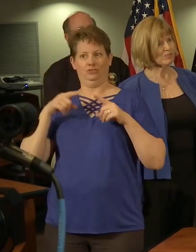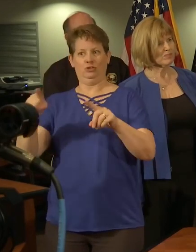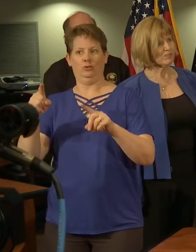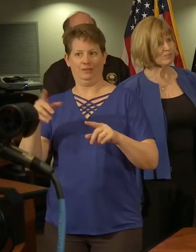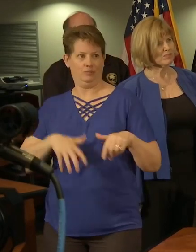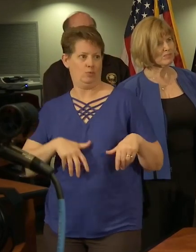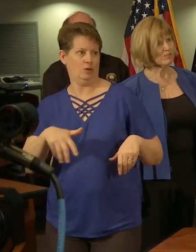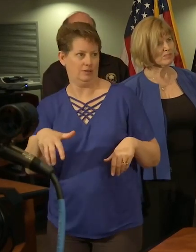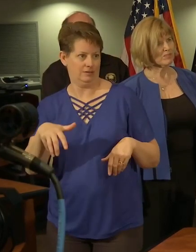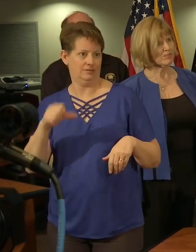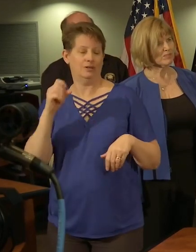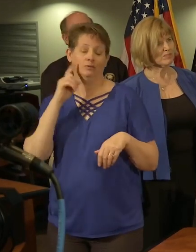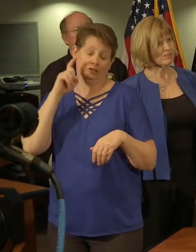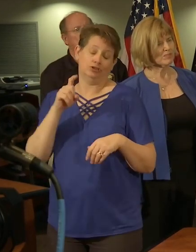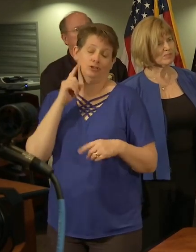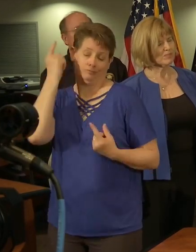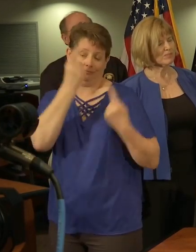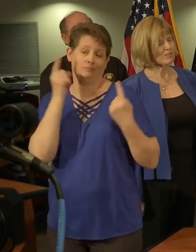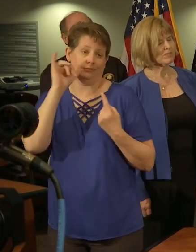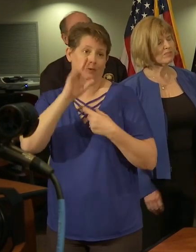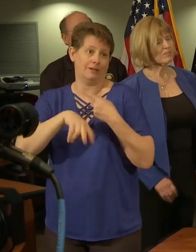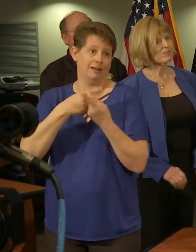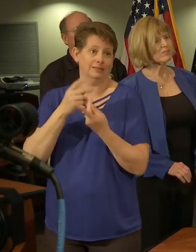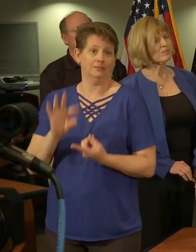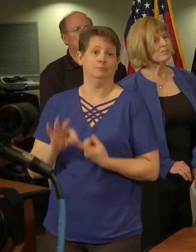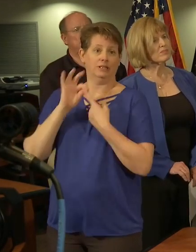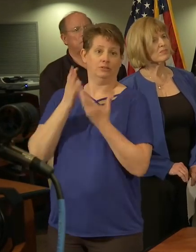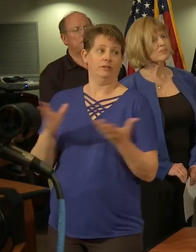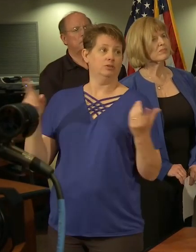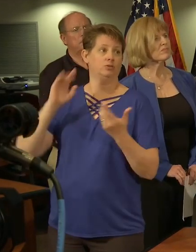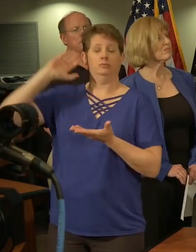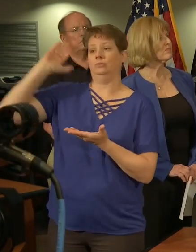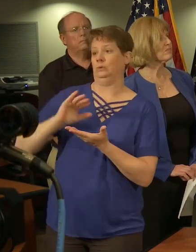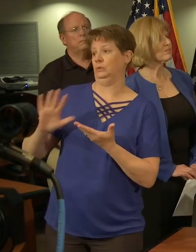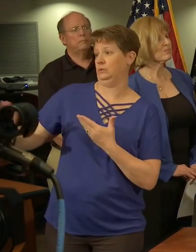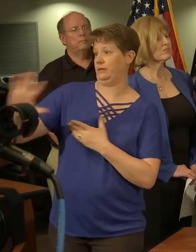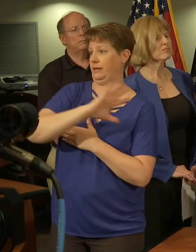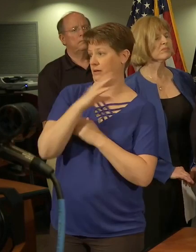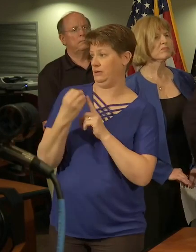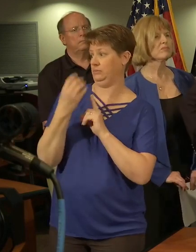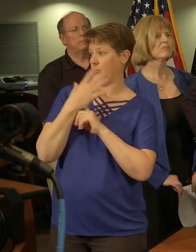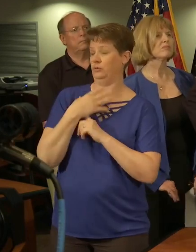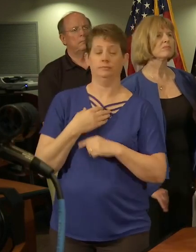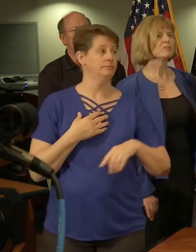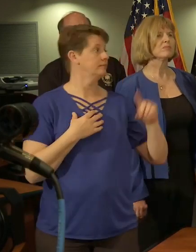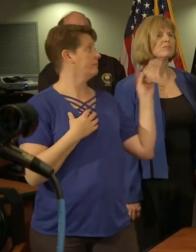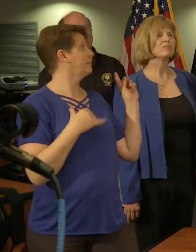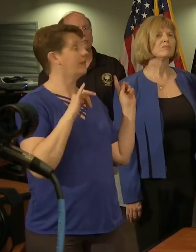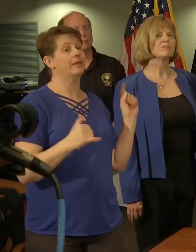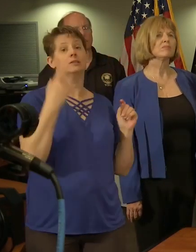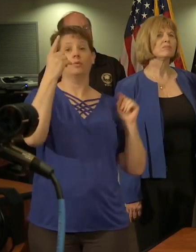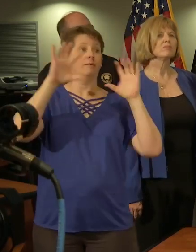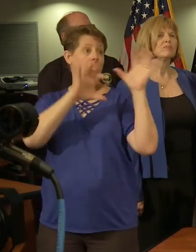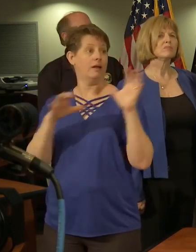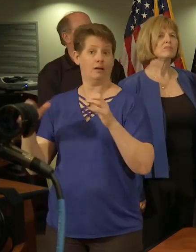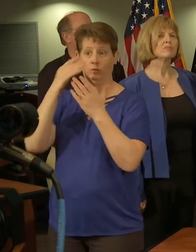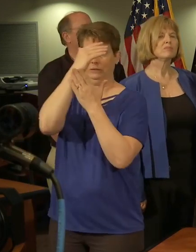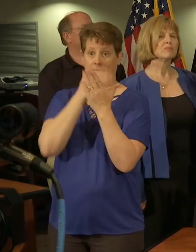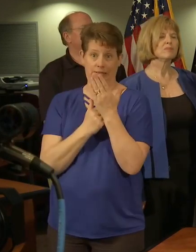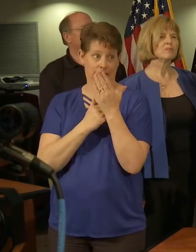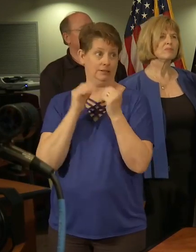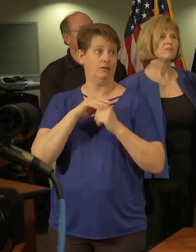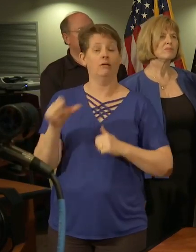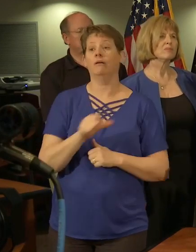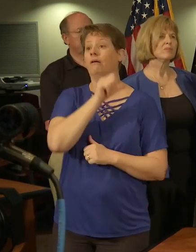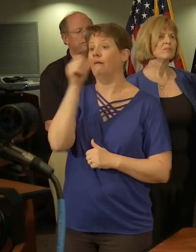should specially consider special measures to avoid exposure. And on that is one of the categories listed among